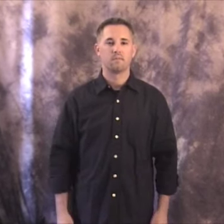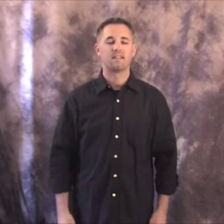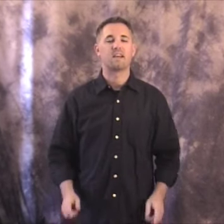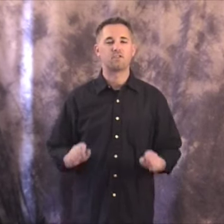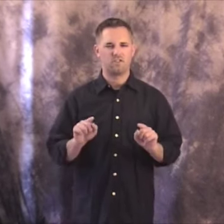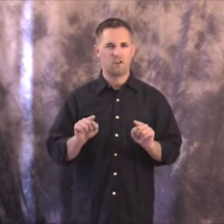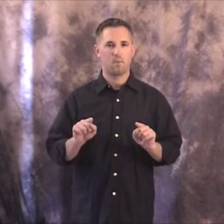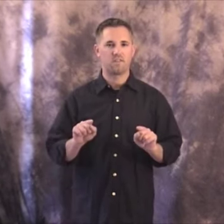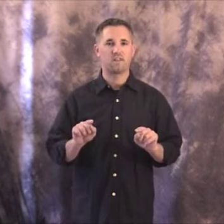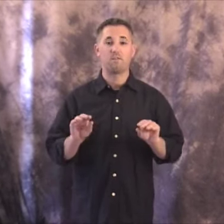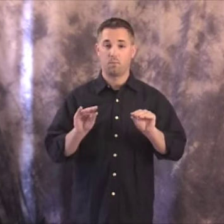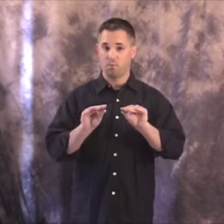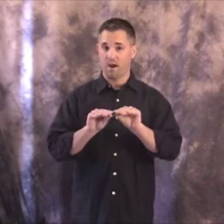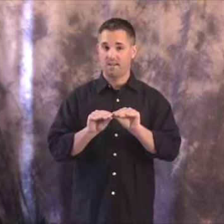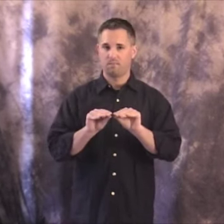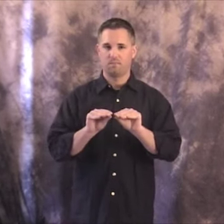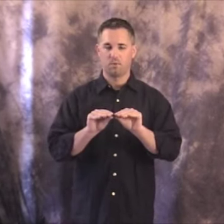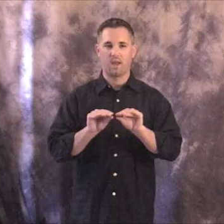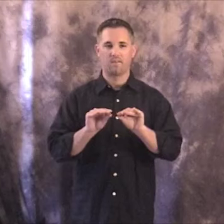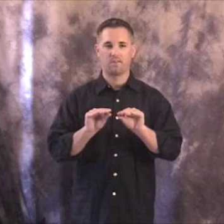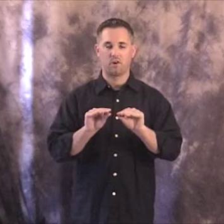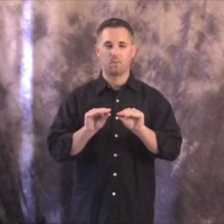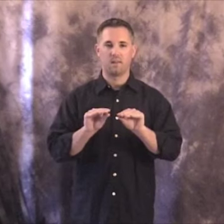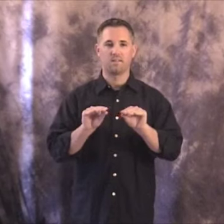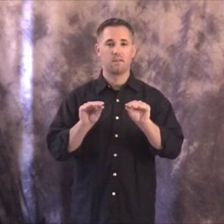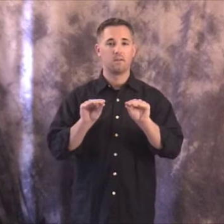Let's actually start with the sign for bright, so we have a starting place.